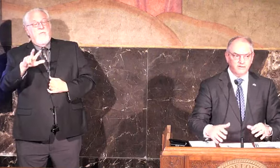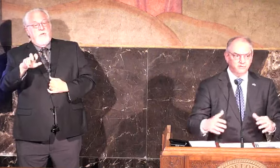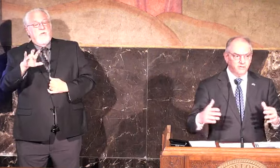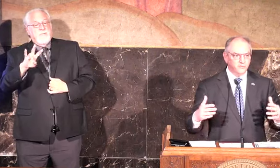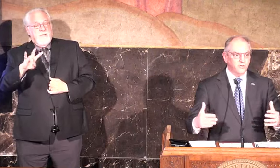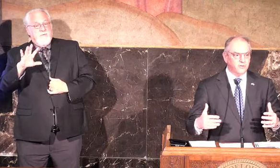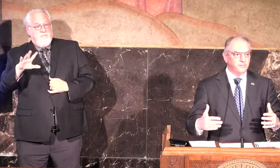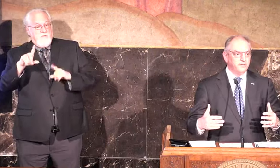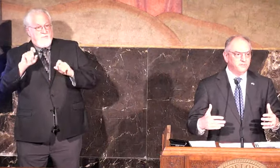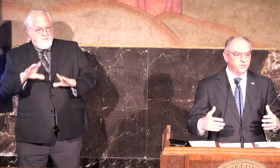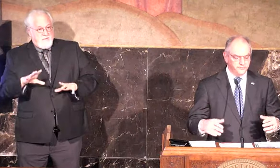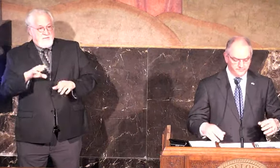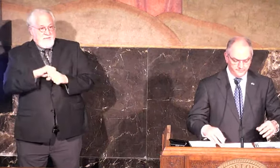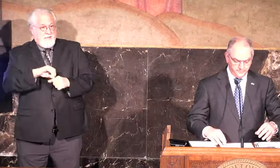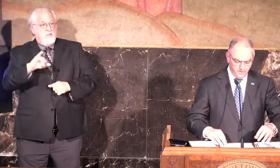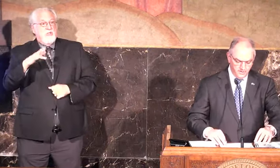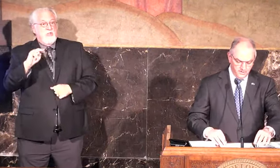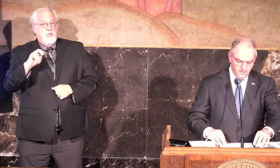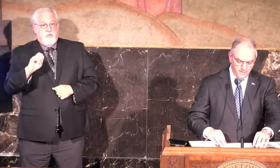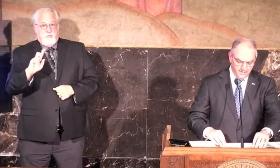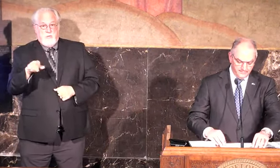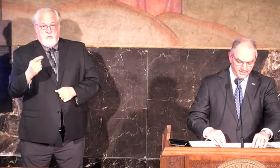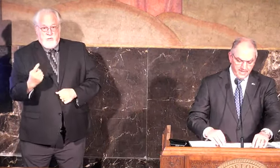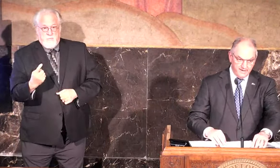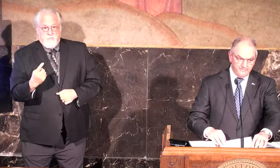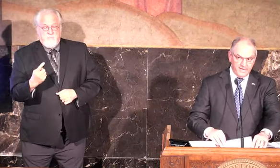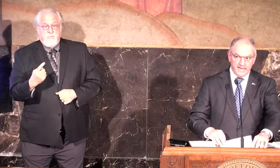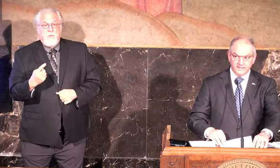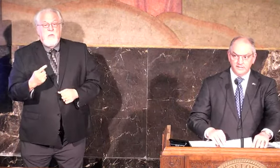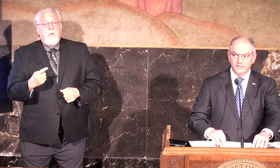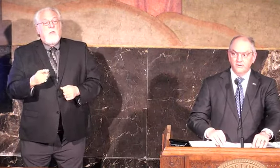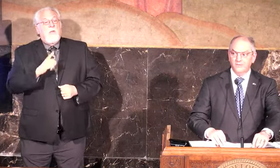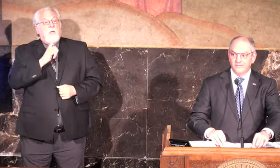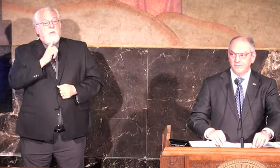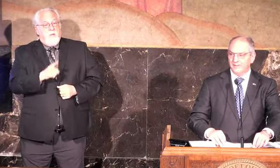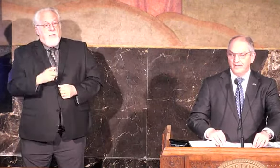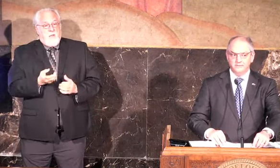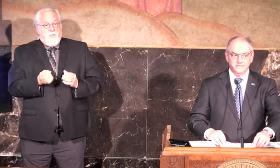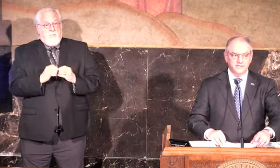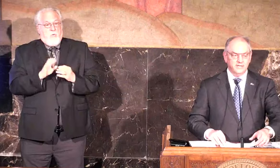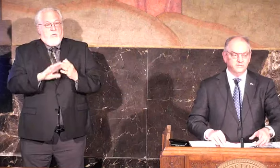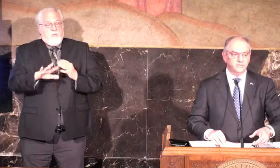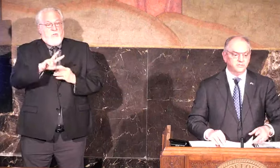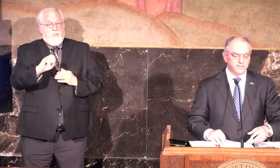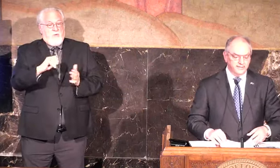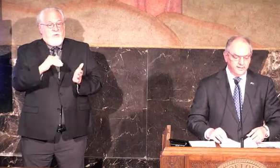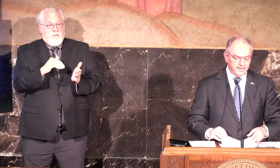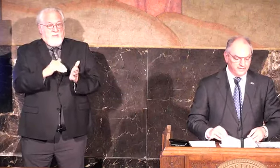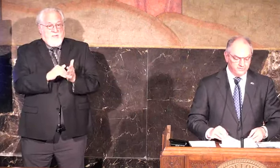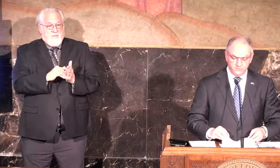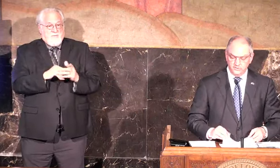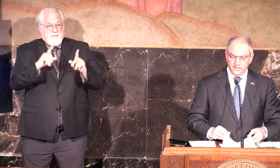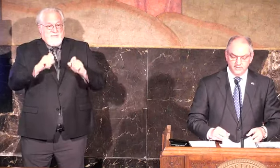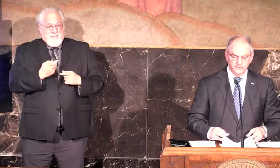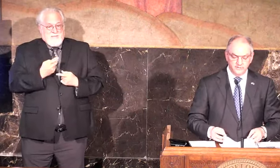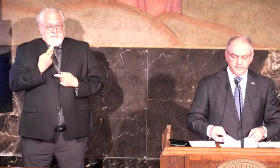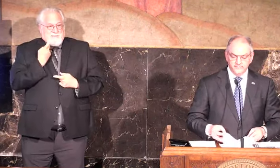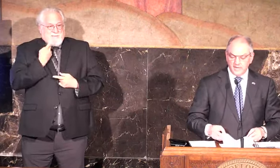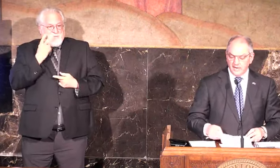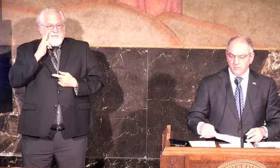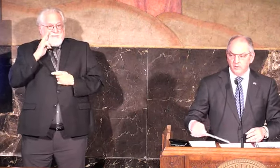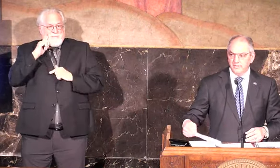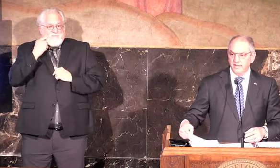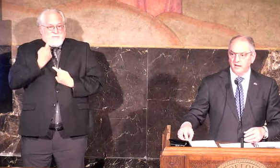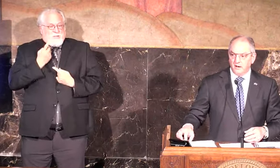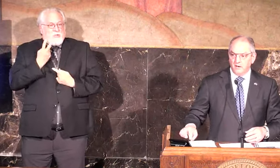245,375 tests thus far in the month of June. And in fact, over 30,000 tests just in the last 2 days.